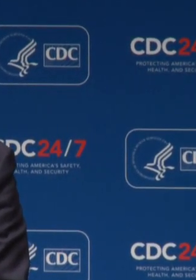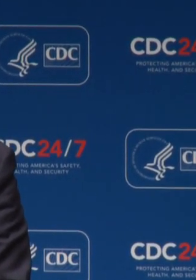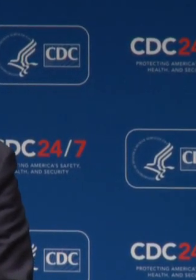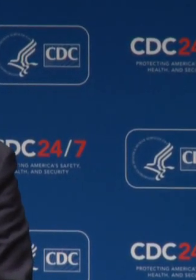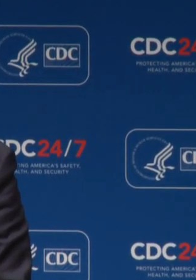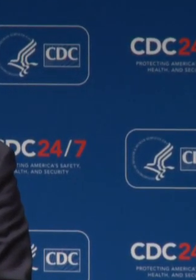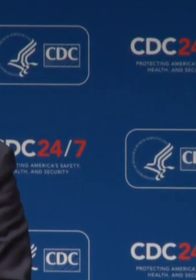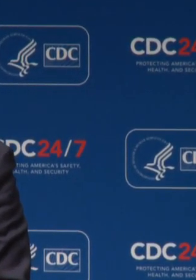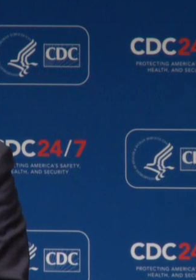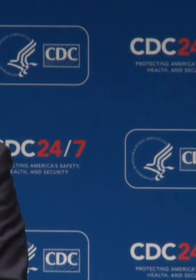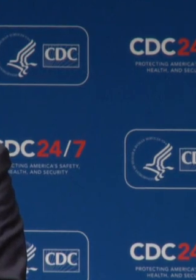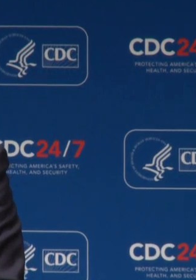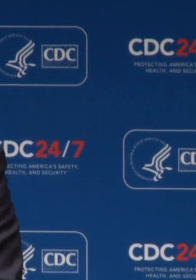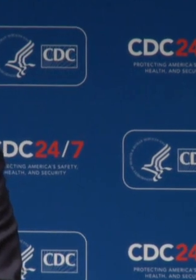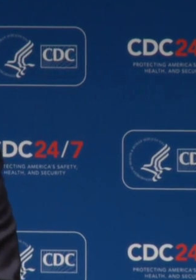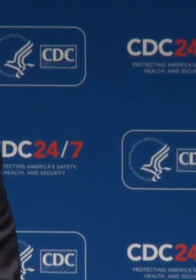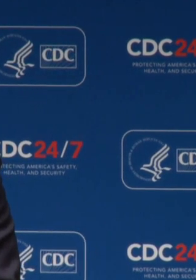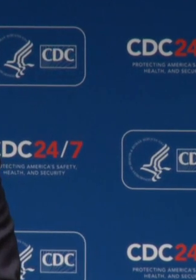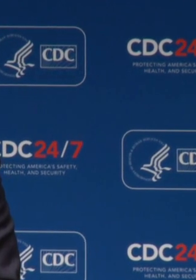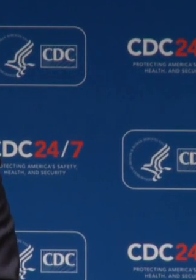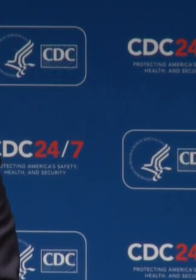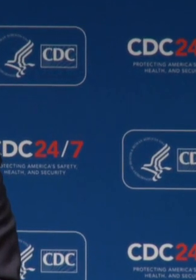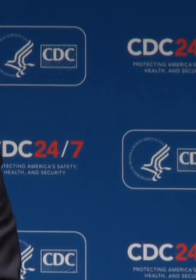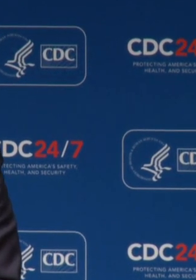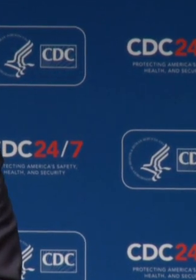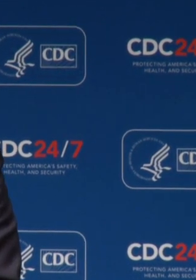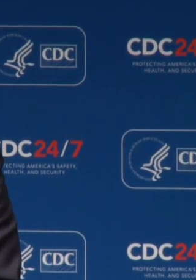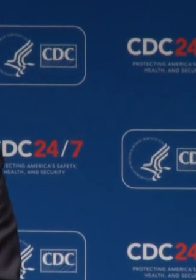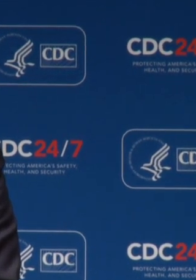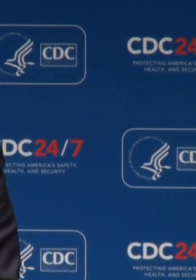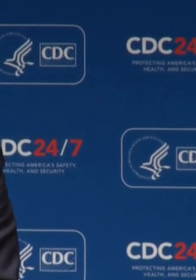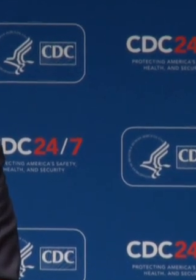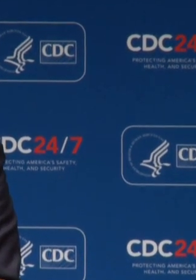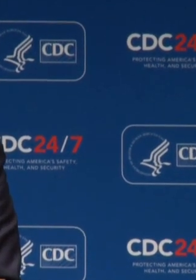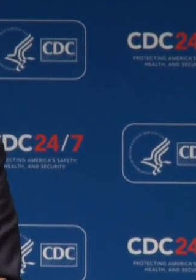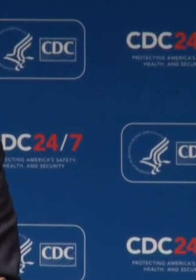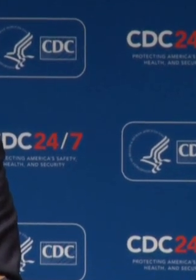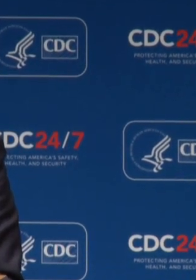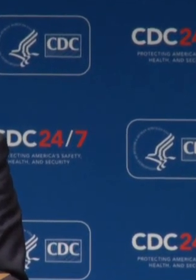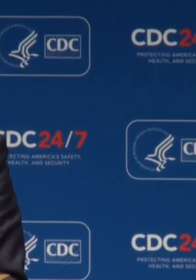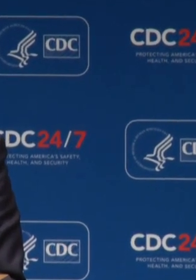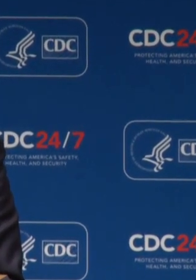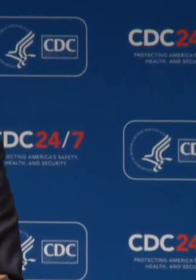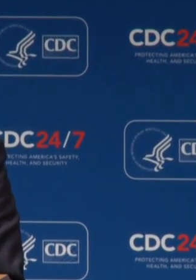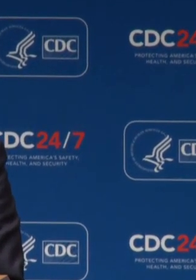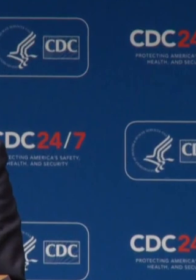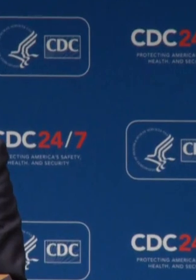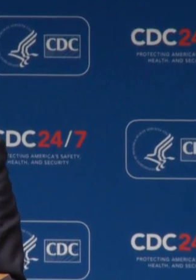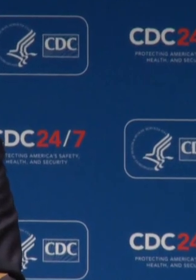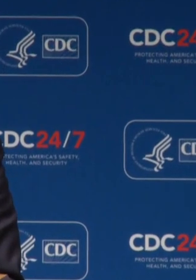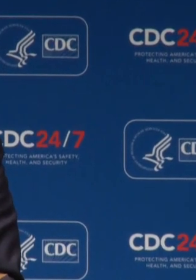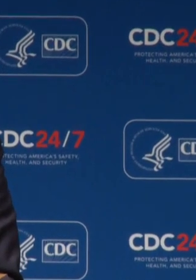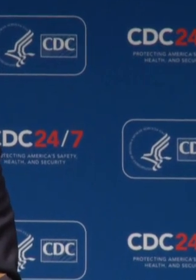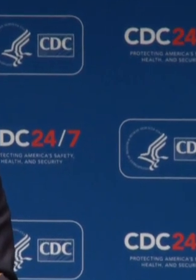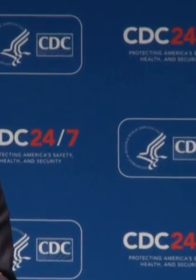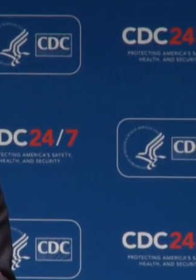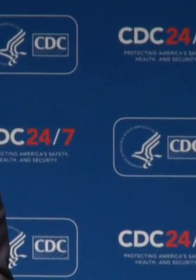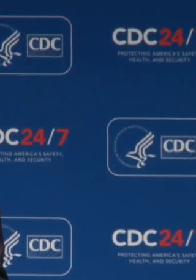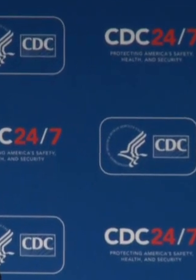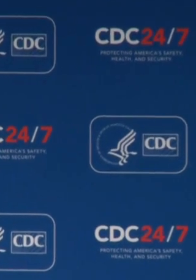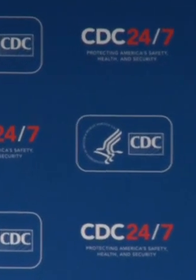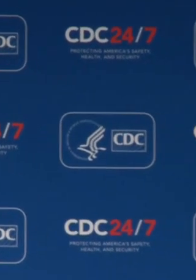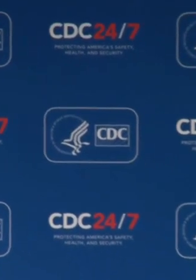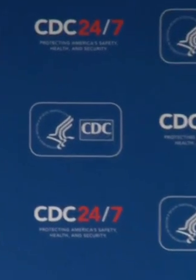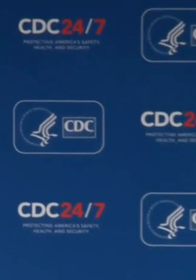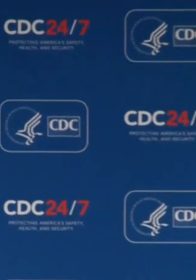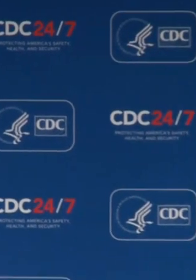And the pandemic is not over. Earlier this week, COVID virus cases reached over 40 million